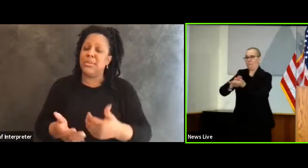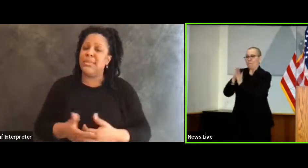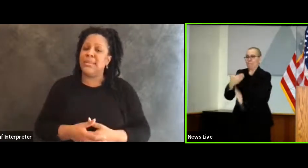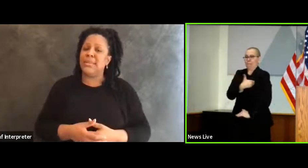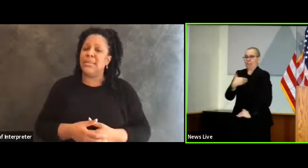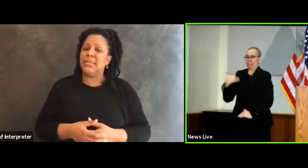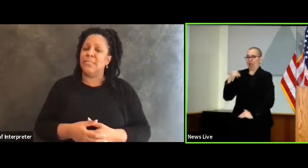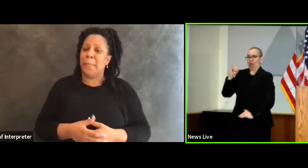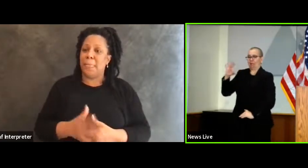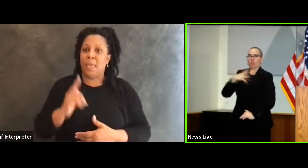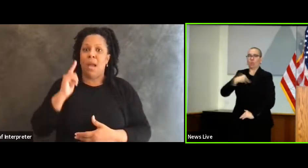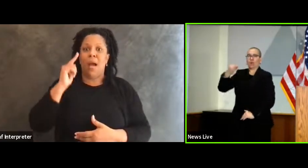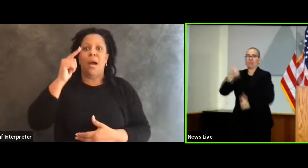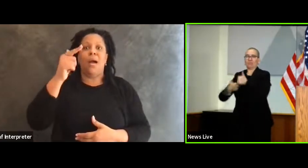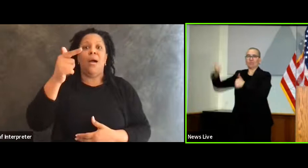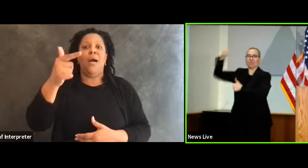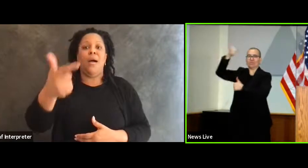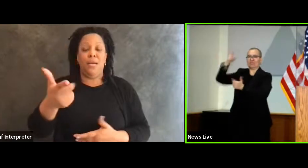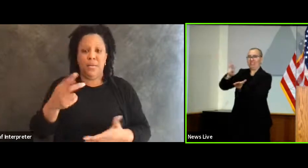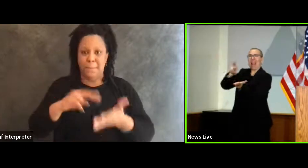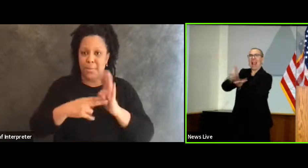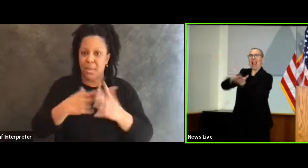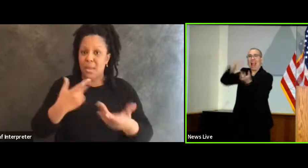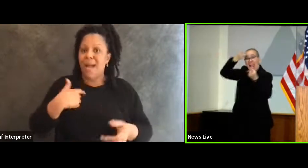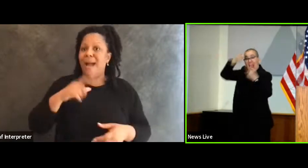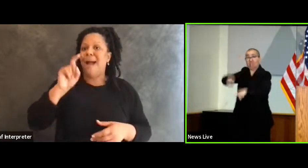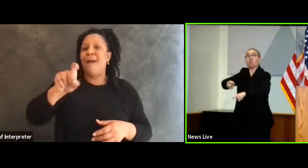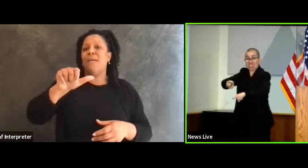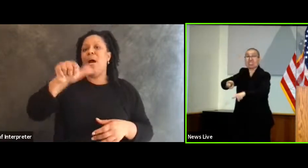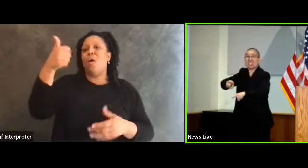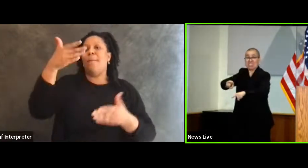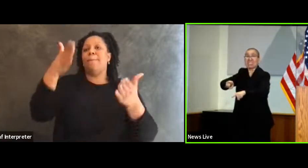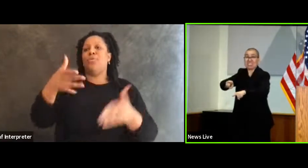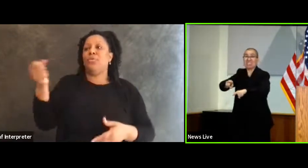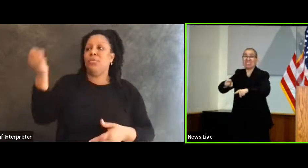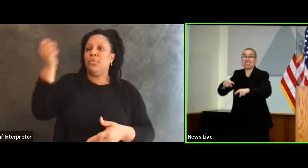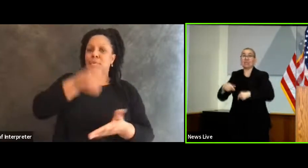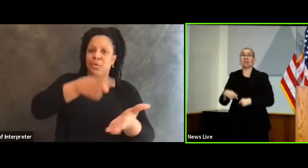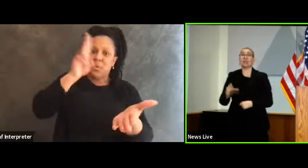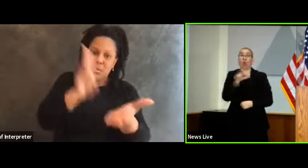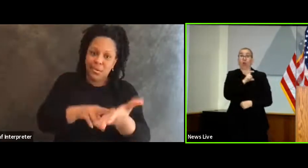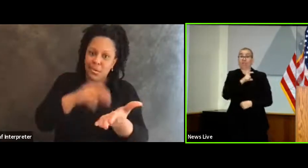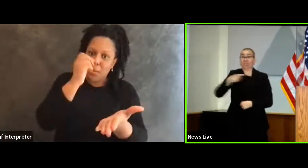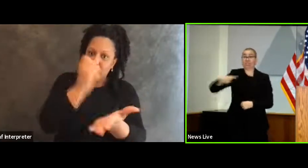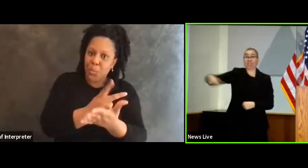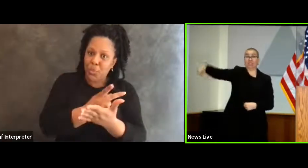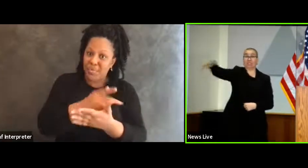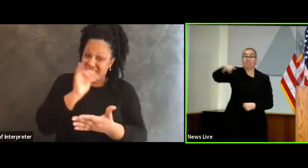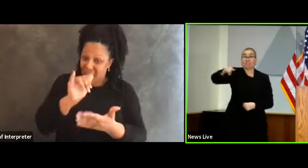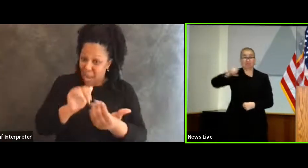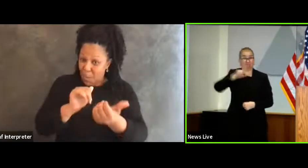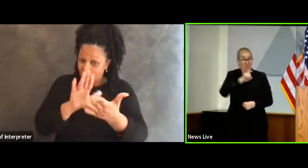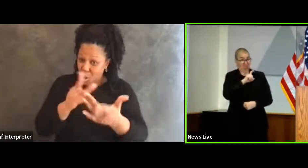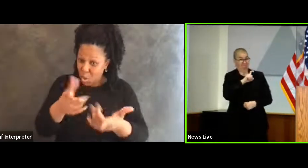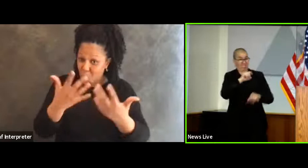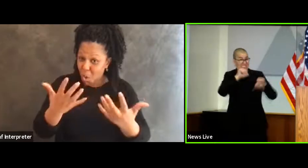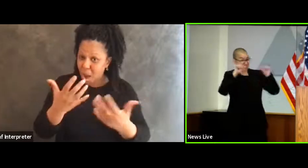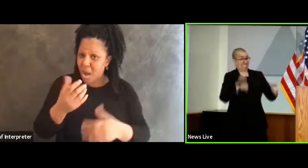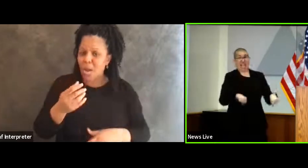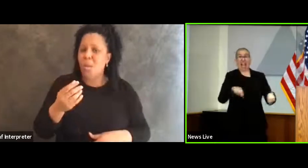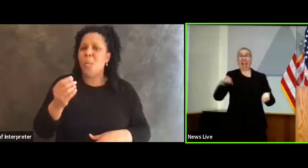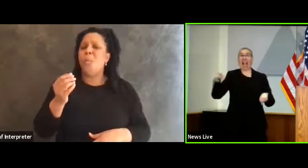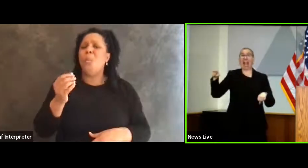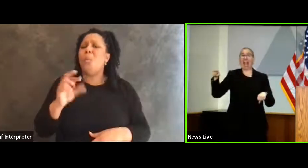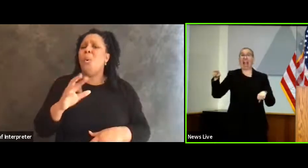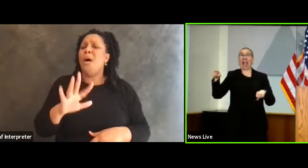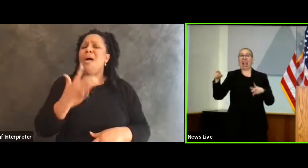hearing office. Is that the kind of process that you want to go through, or would it be shorter and just would things get done